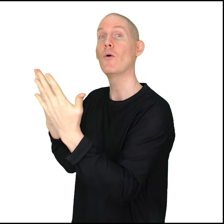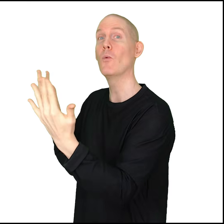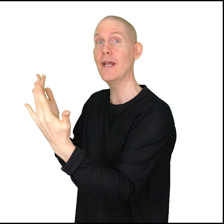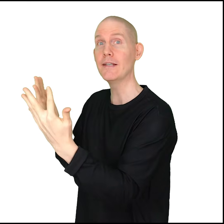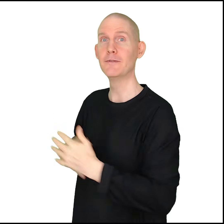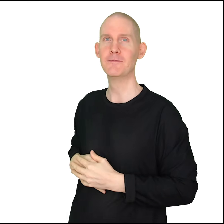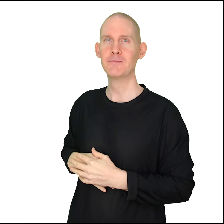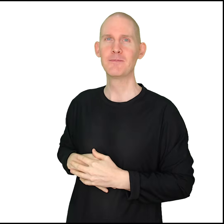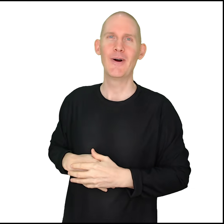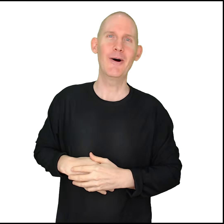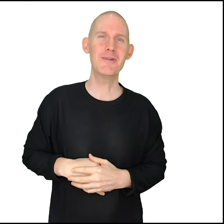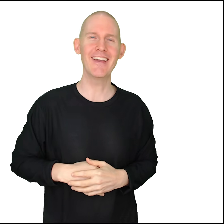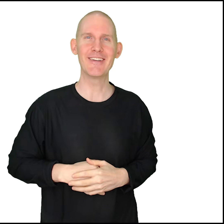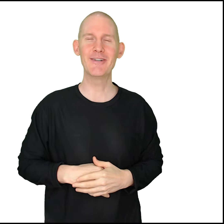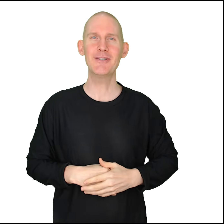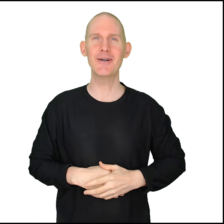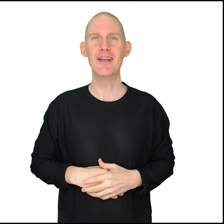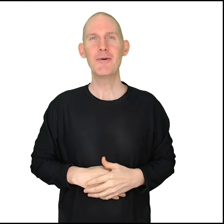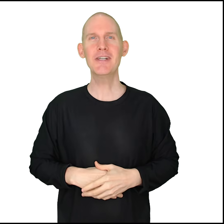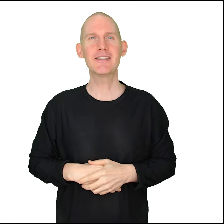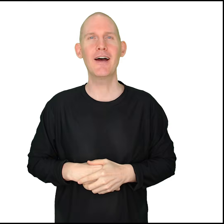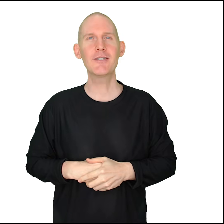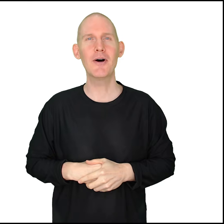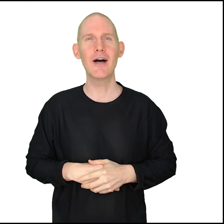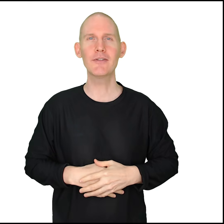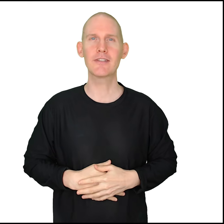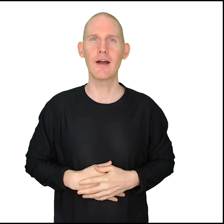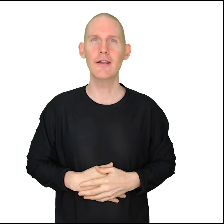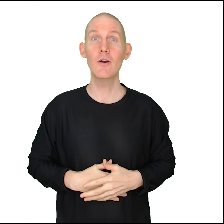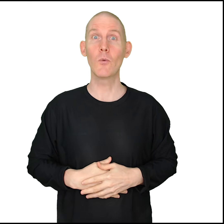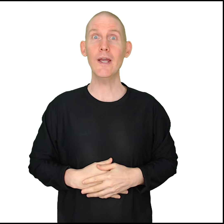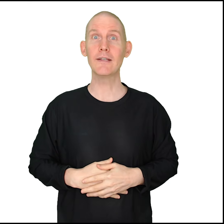Wait. Okay, good. We just talked about how to sign wait.